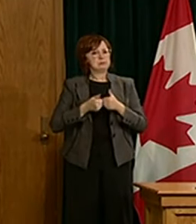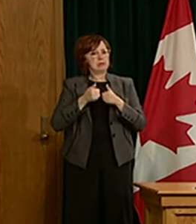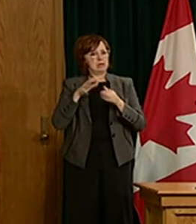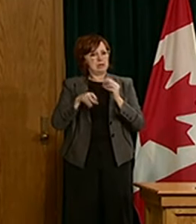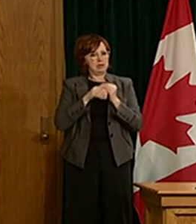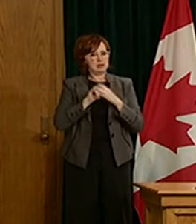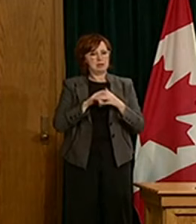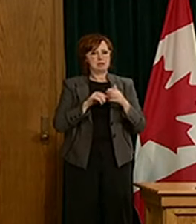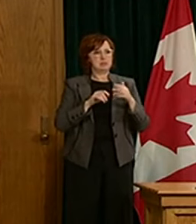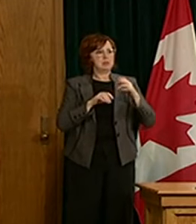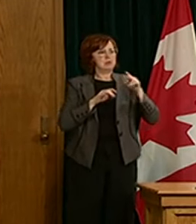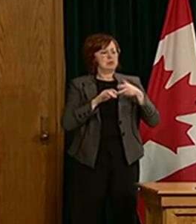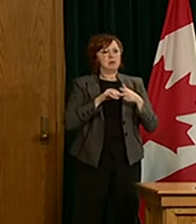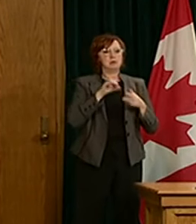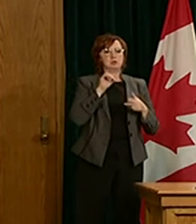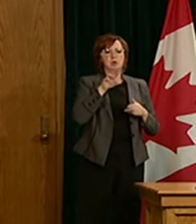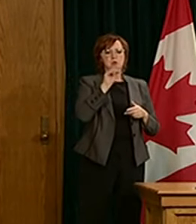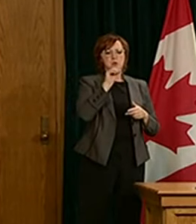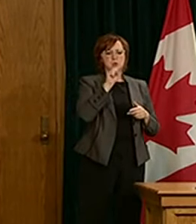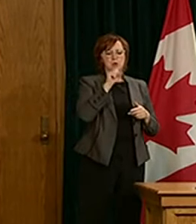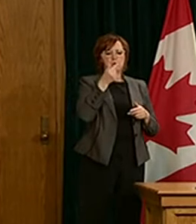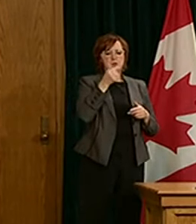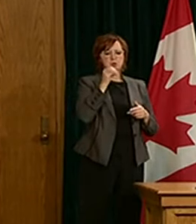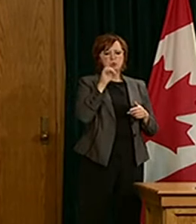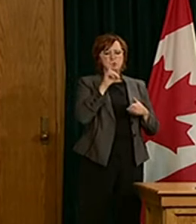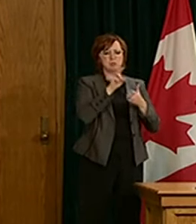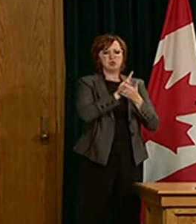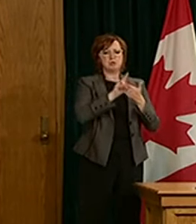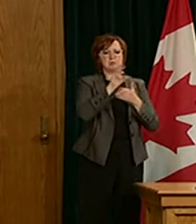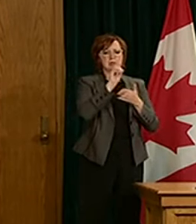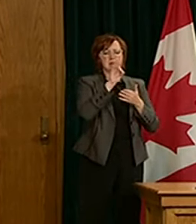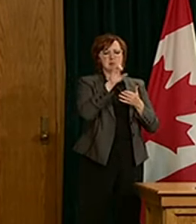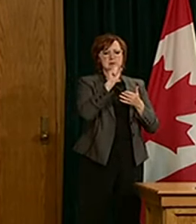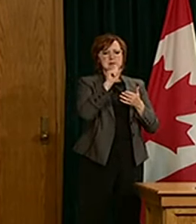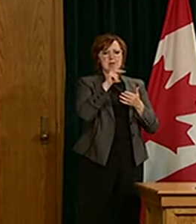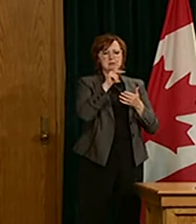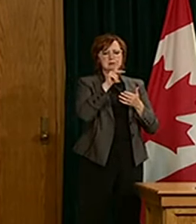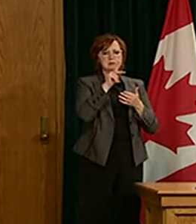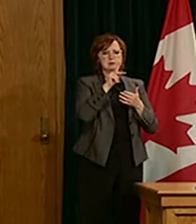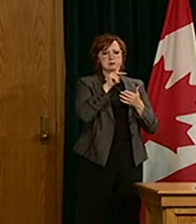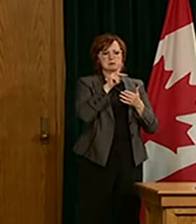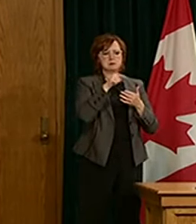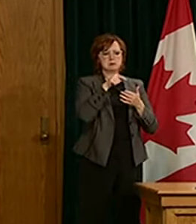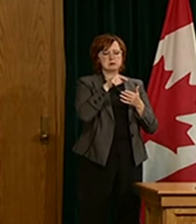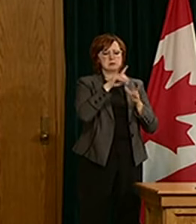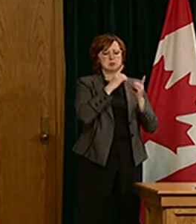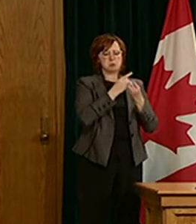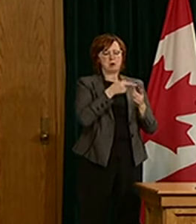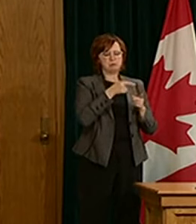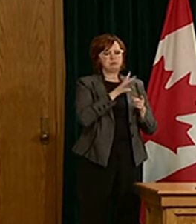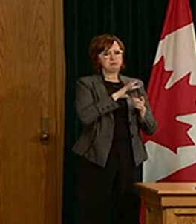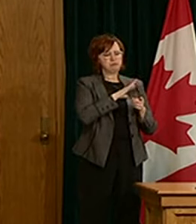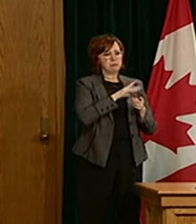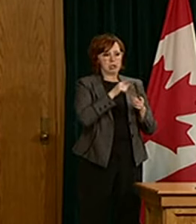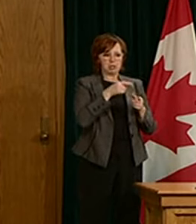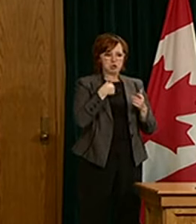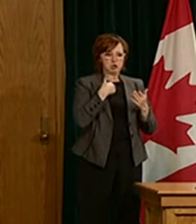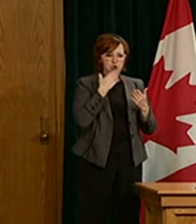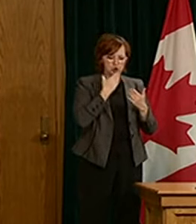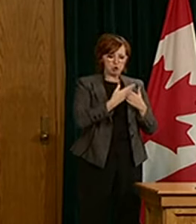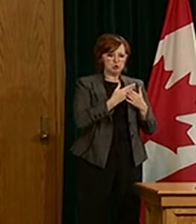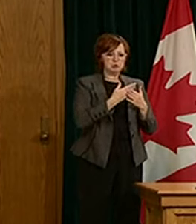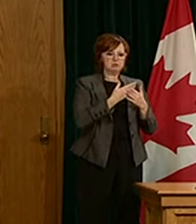Dr. Osgood has a lot of experience as well with how different people interact with each